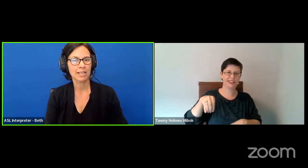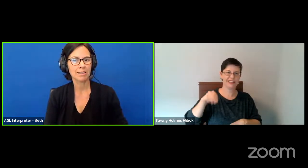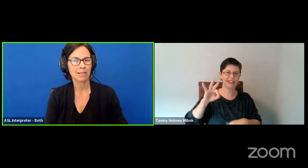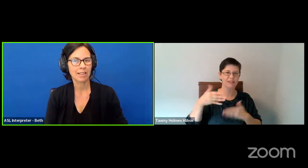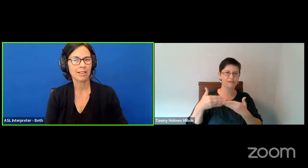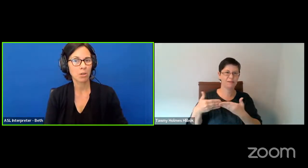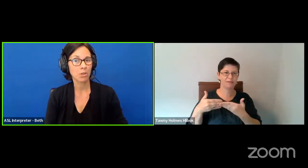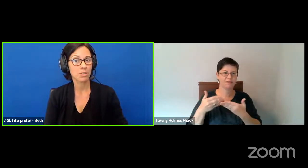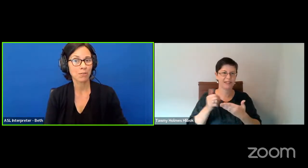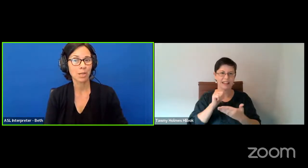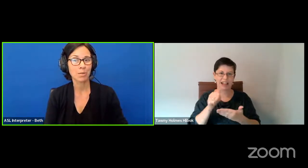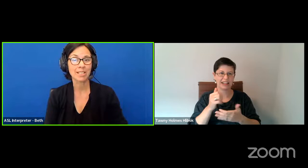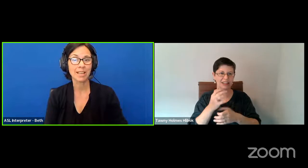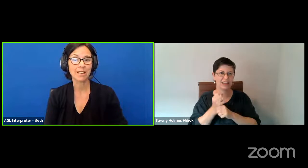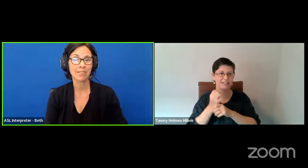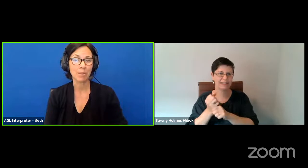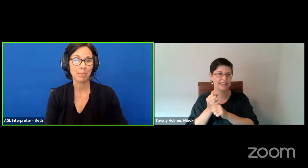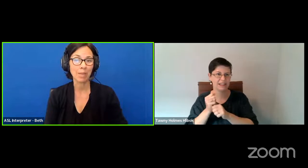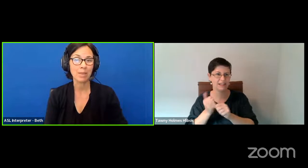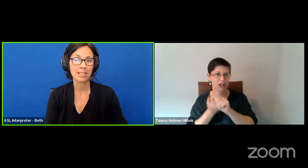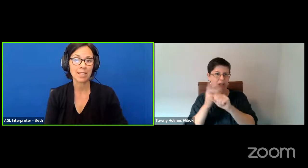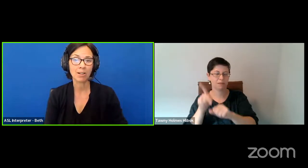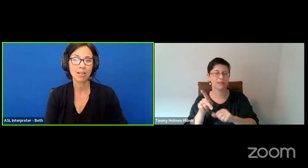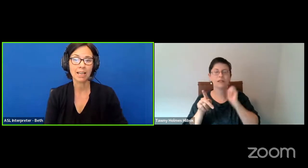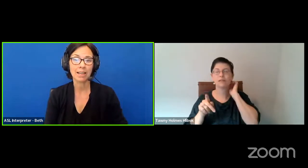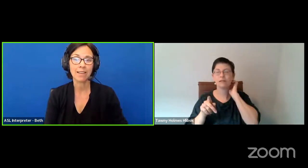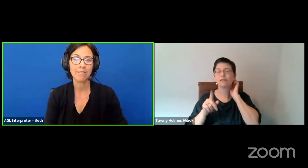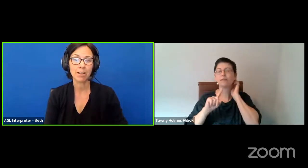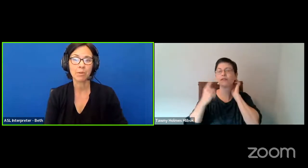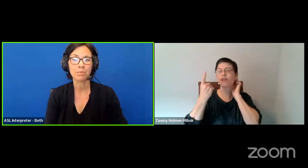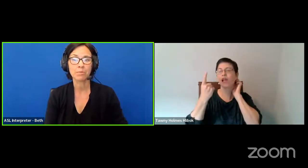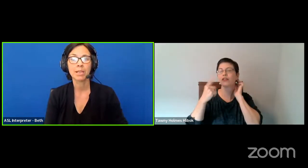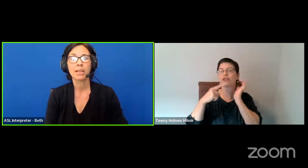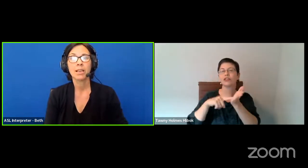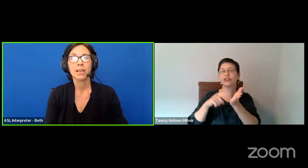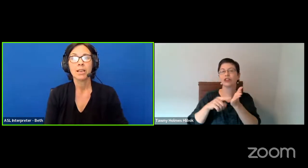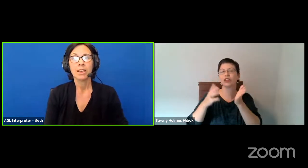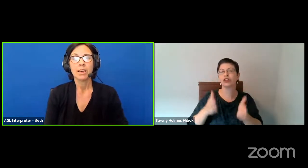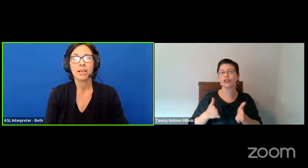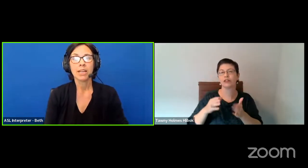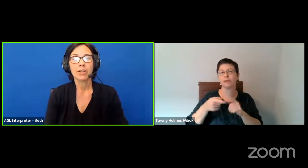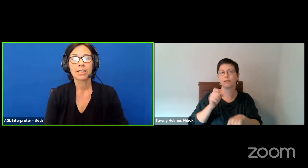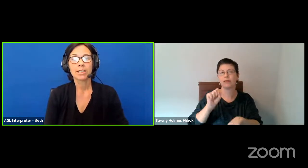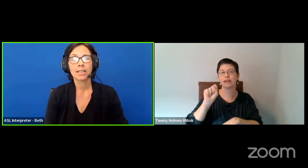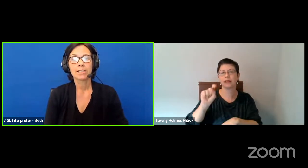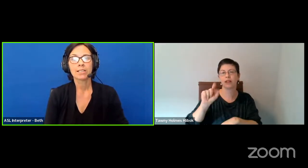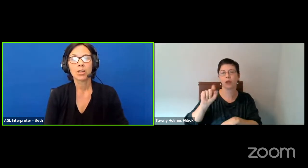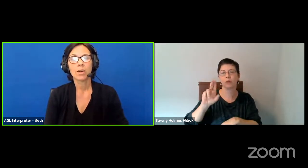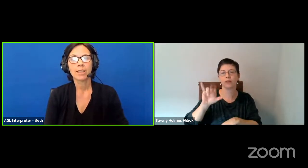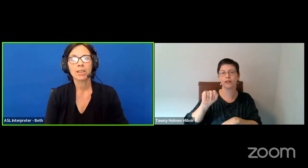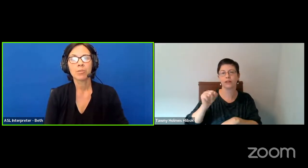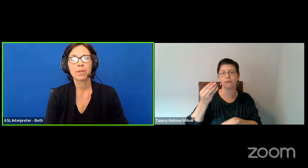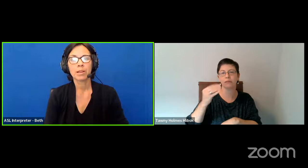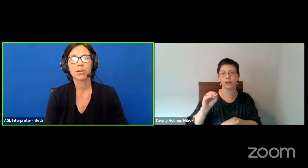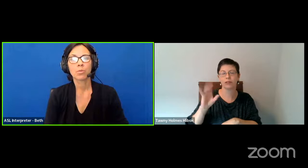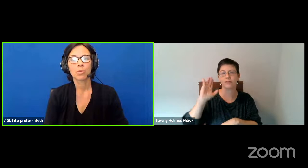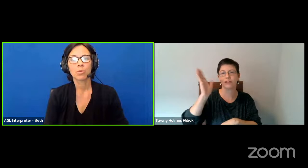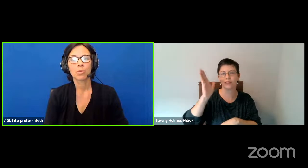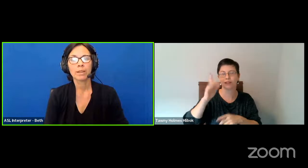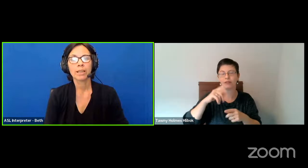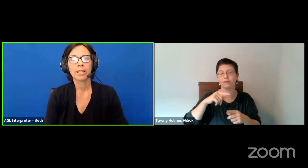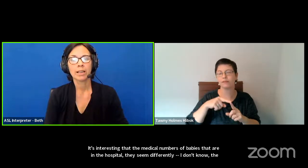that's like close to 40% of the babies that aren't getting that follow-up hearing test. So I think it would